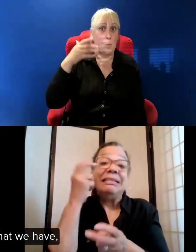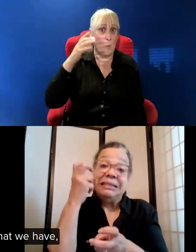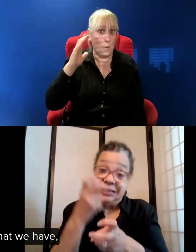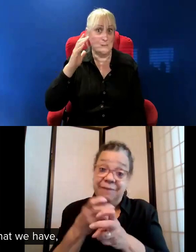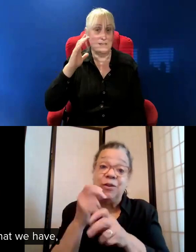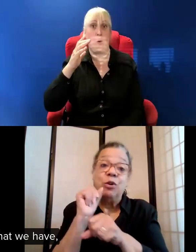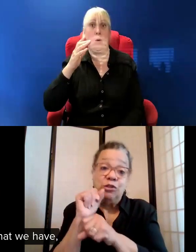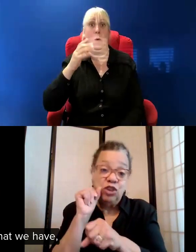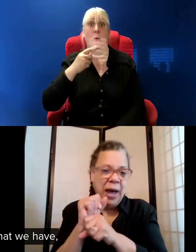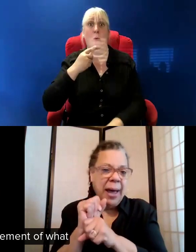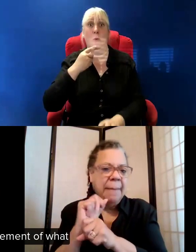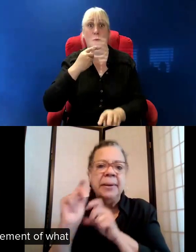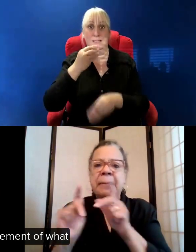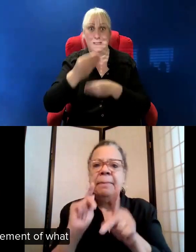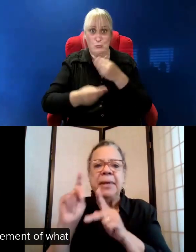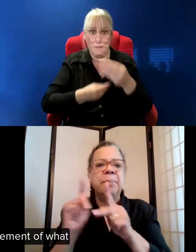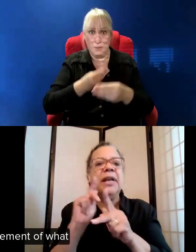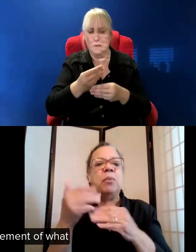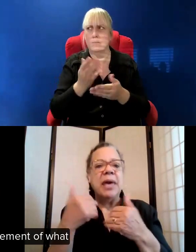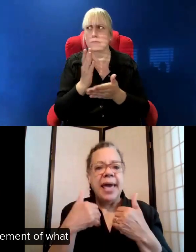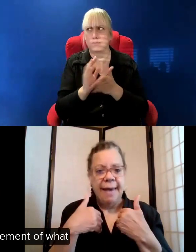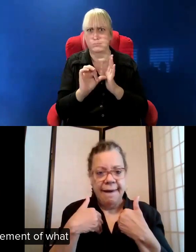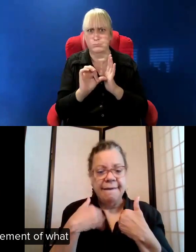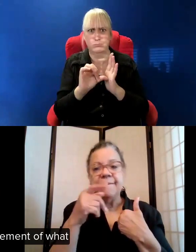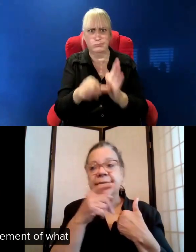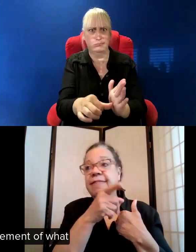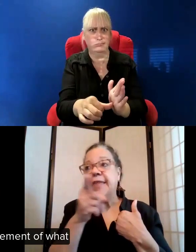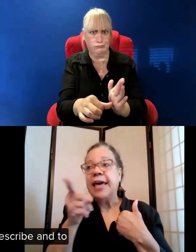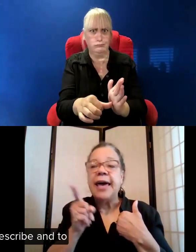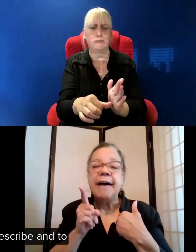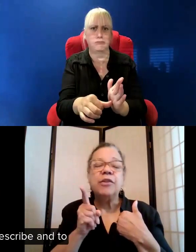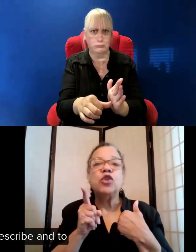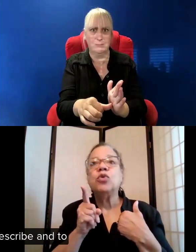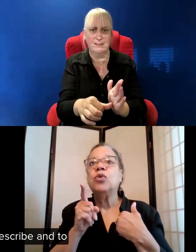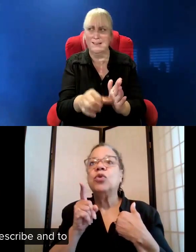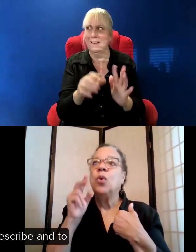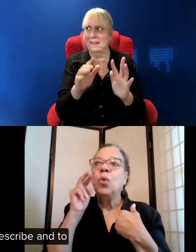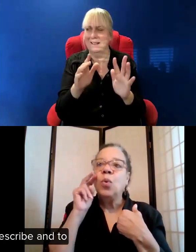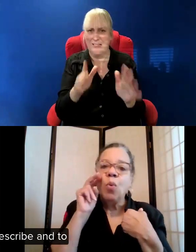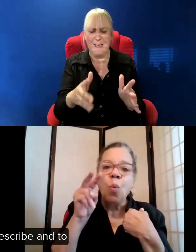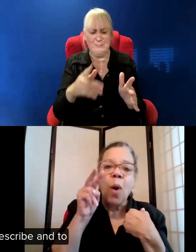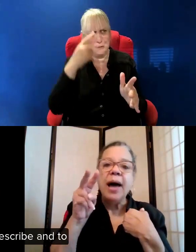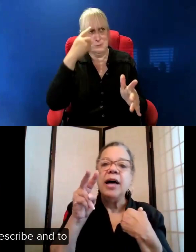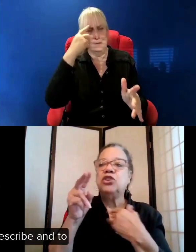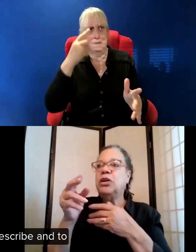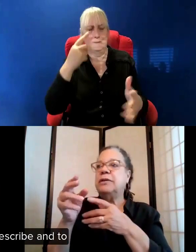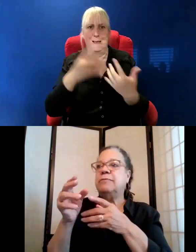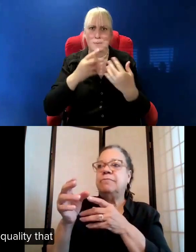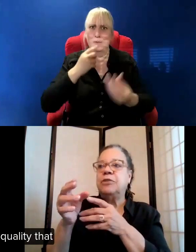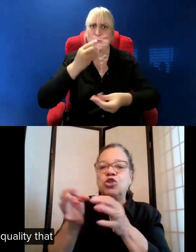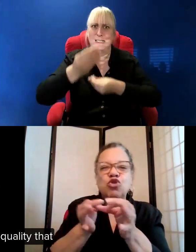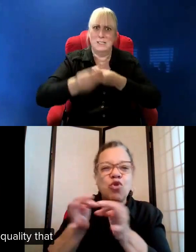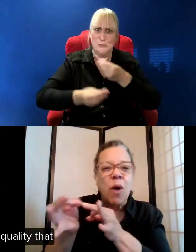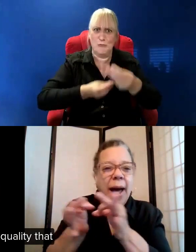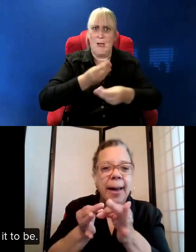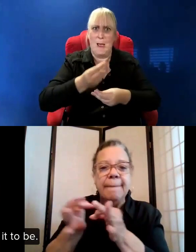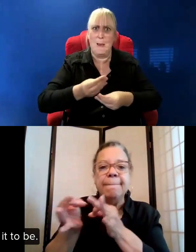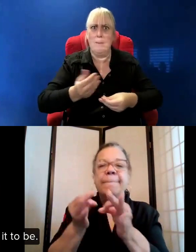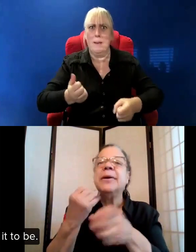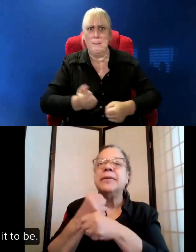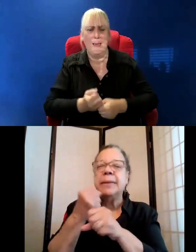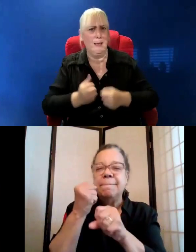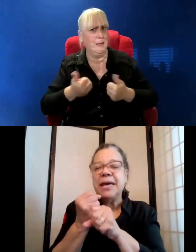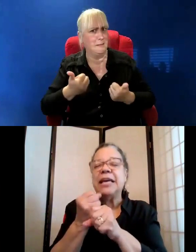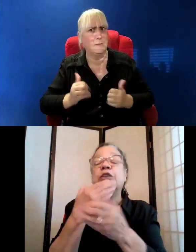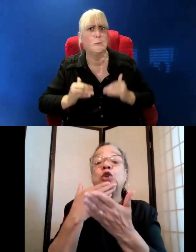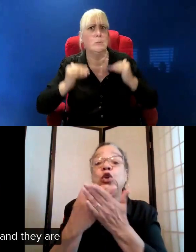job. The people that we have, because the element of what they have to describe and to make it the quality that we want